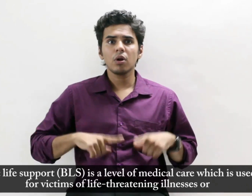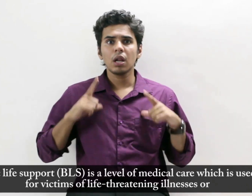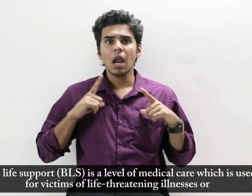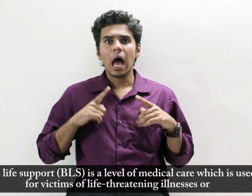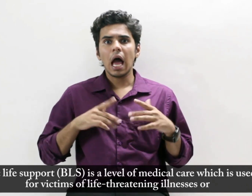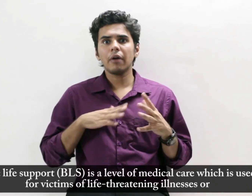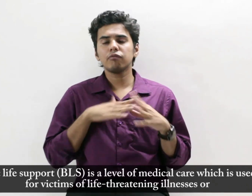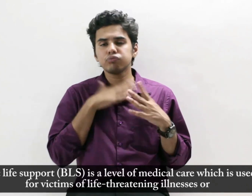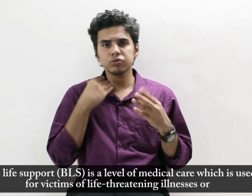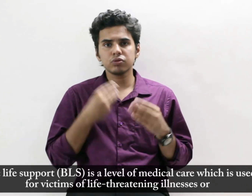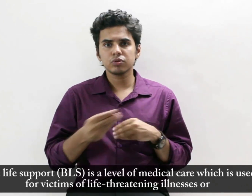or